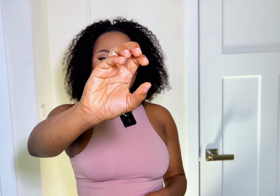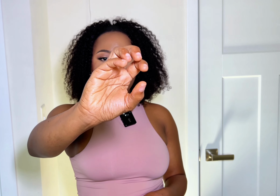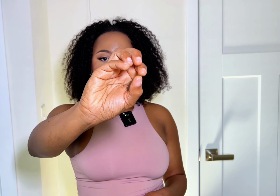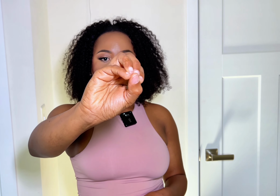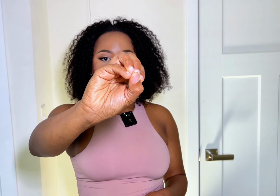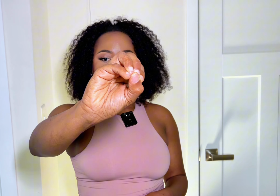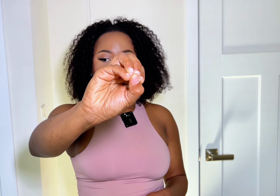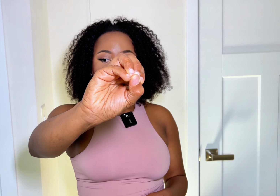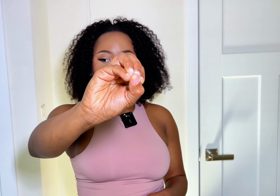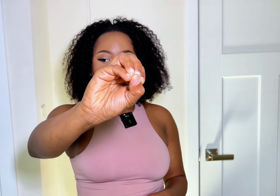O,